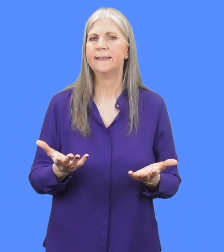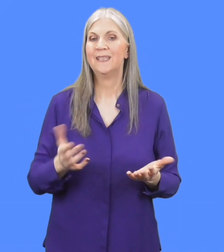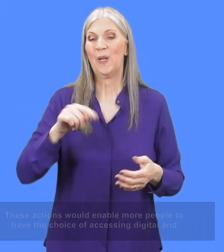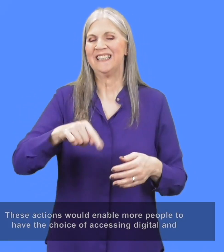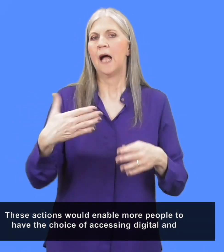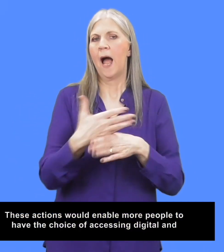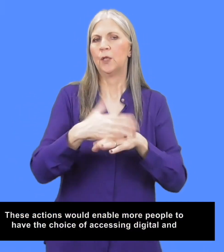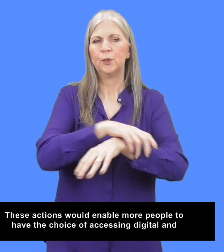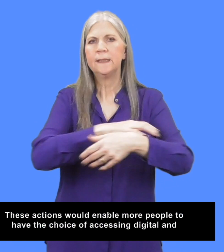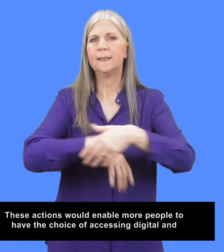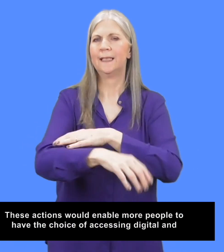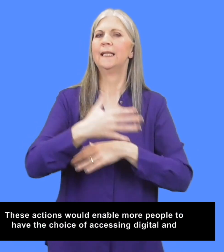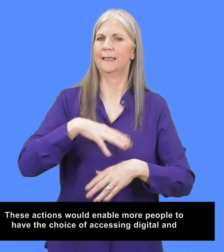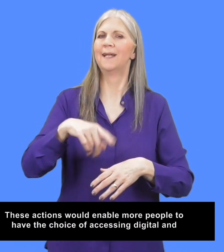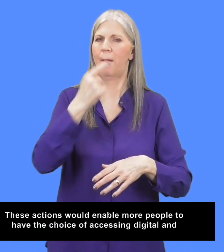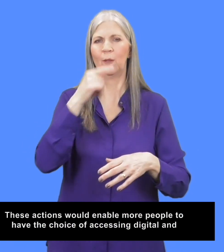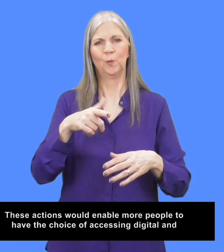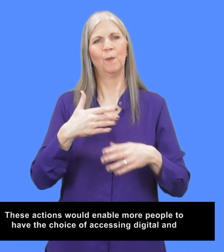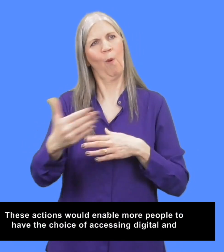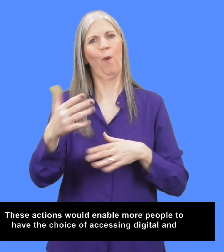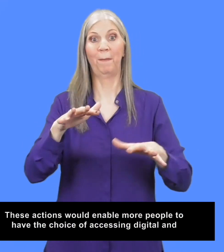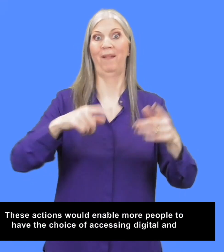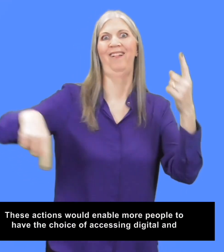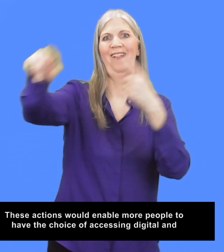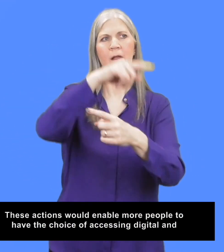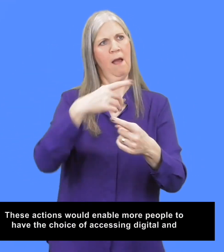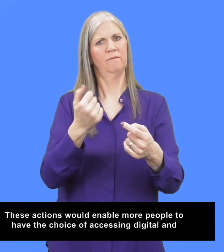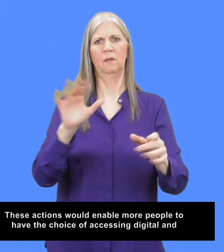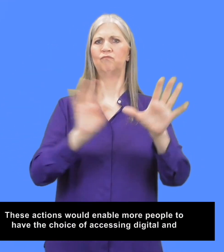These actions would enable more people to have the choice of accessing digital